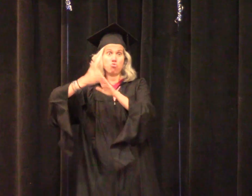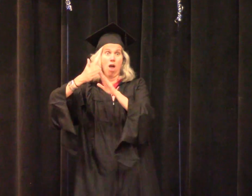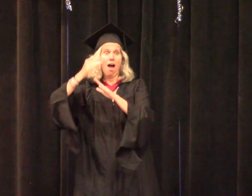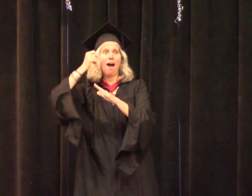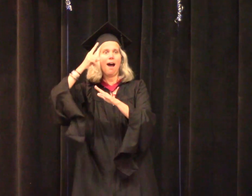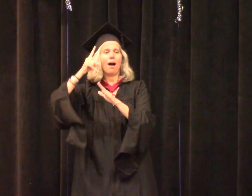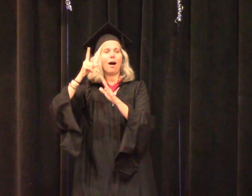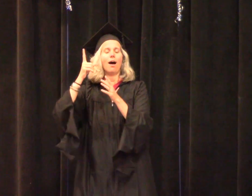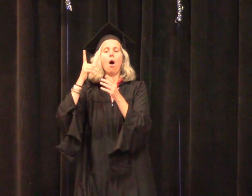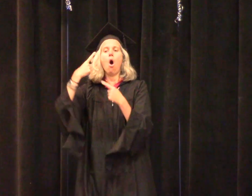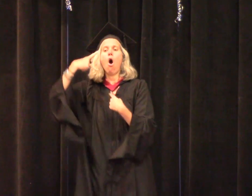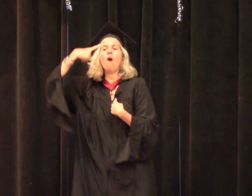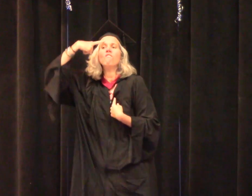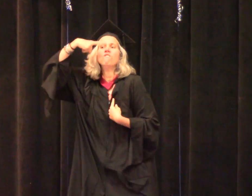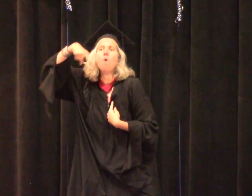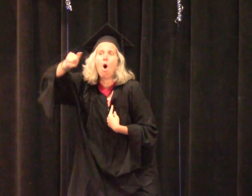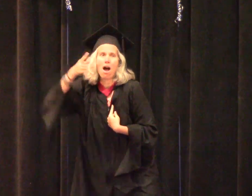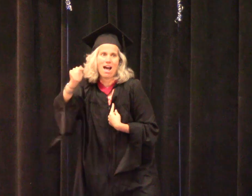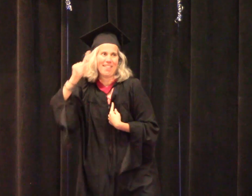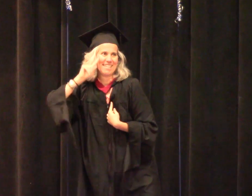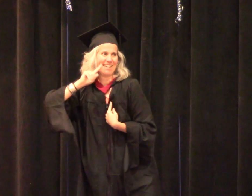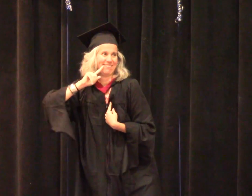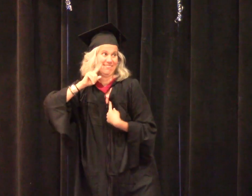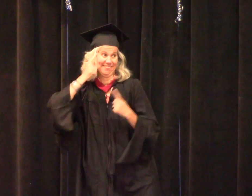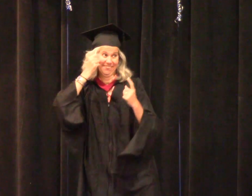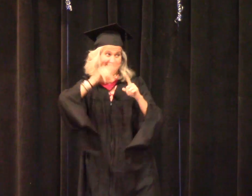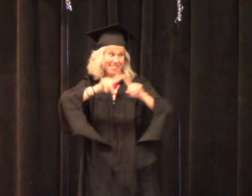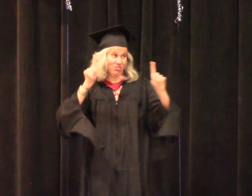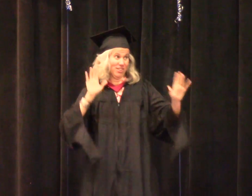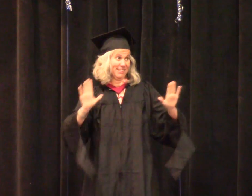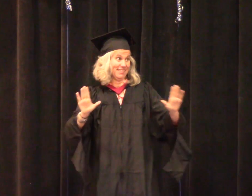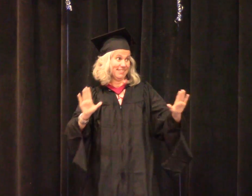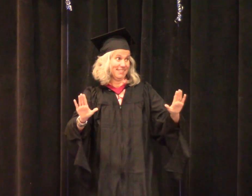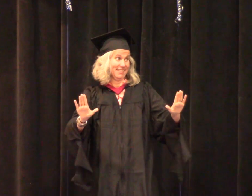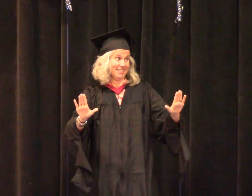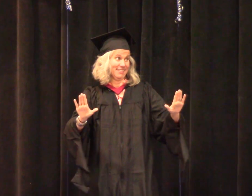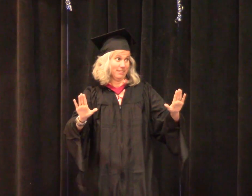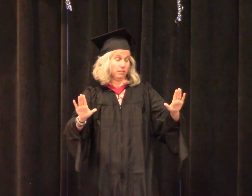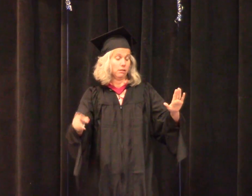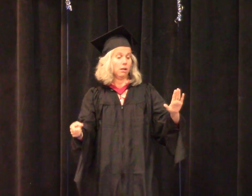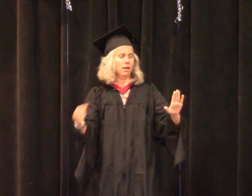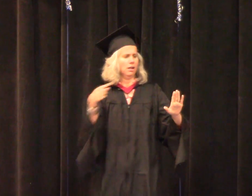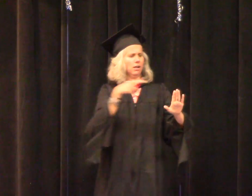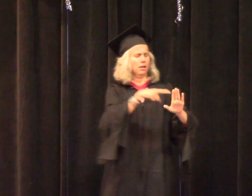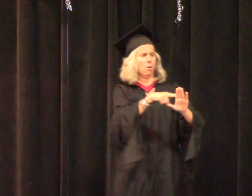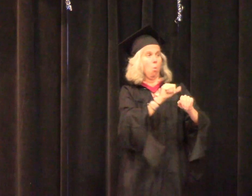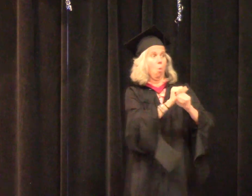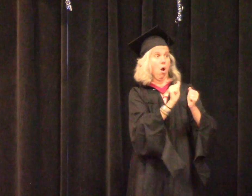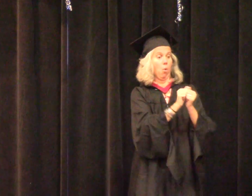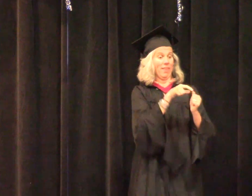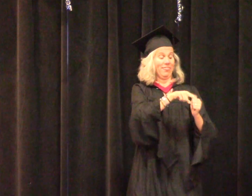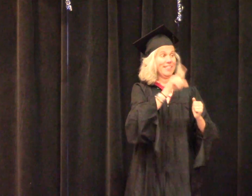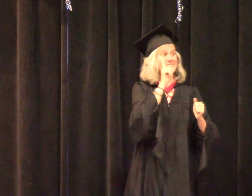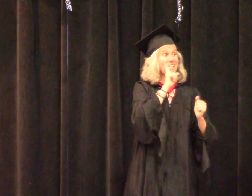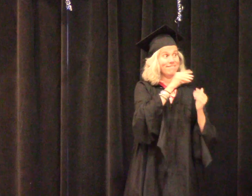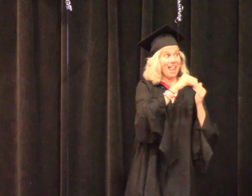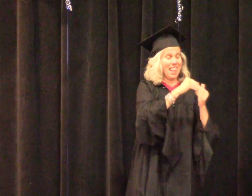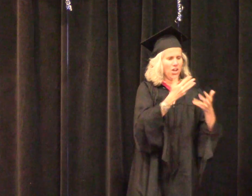was a challenge. Now we had a group of folks that went to the Philippines to try and support the deaf